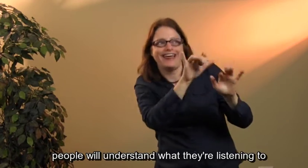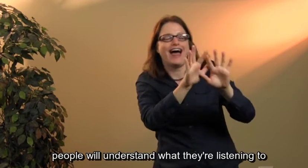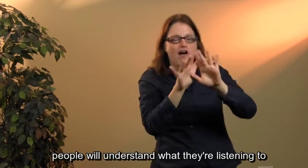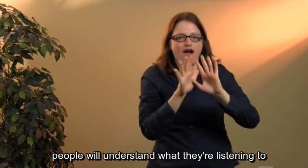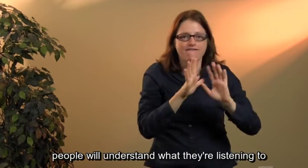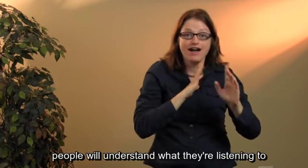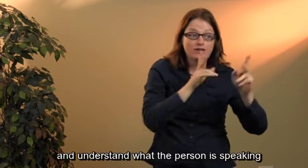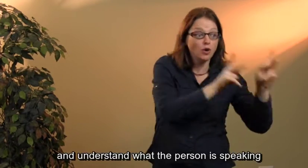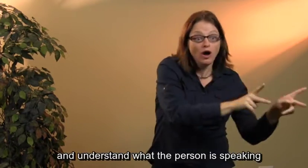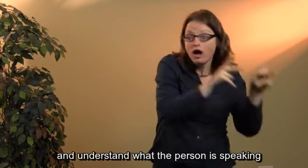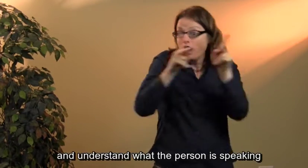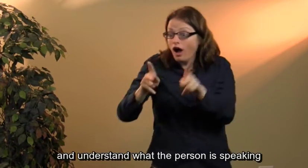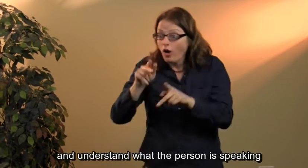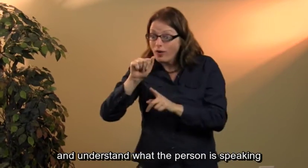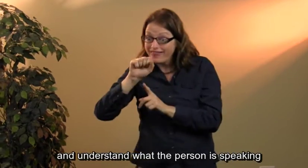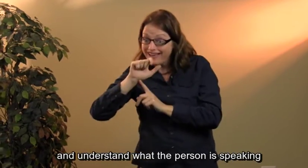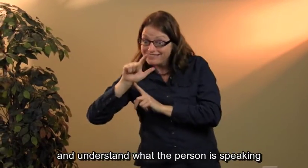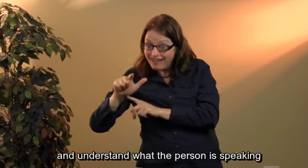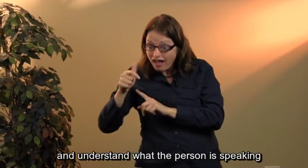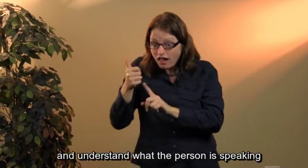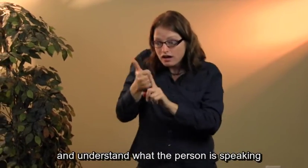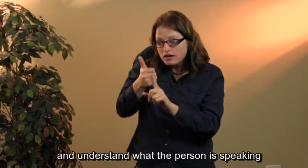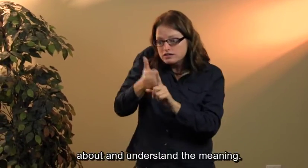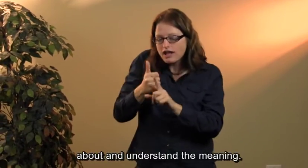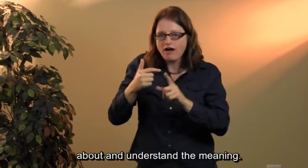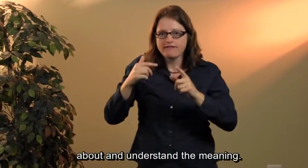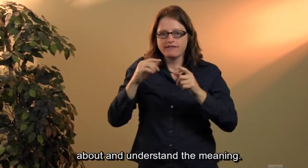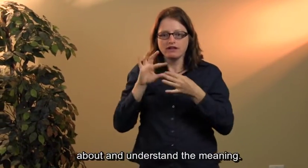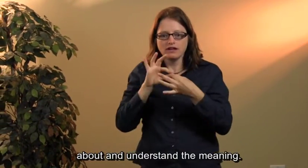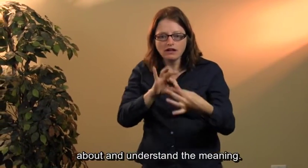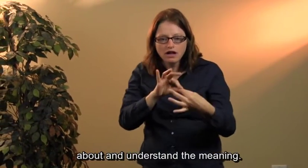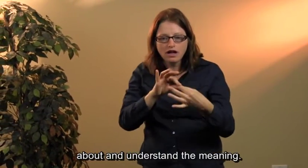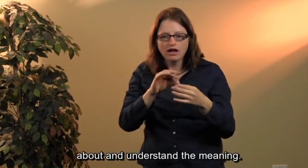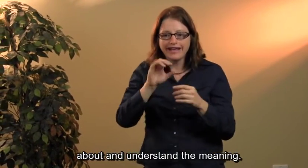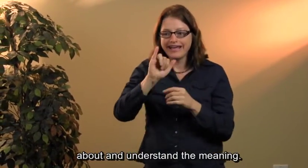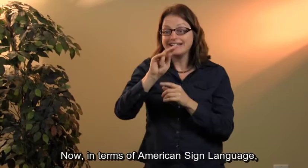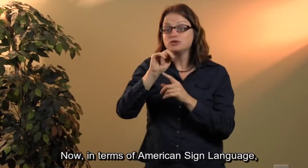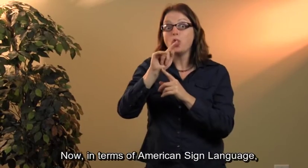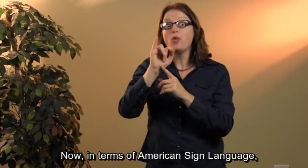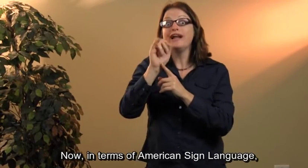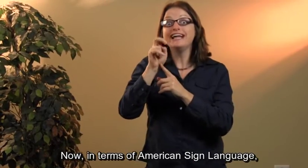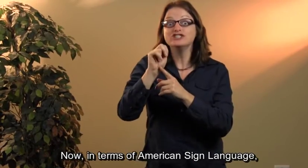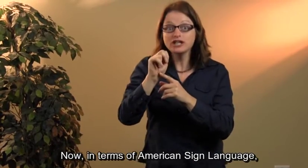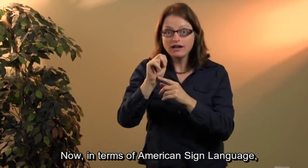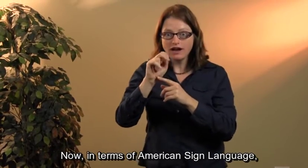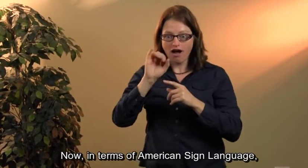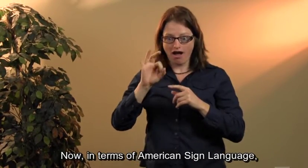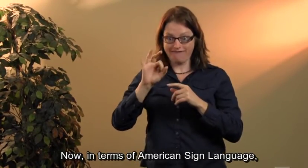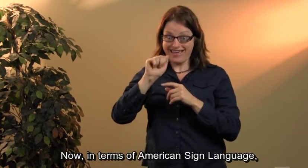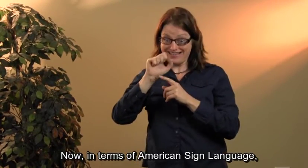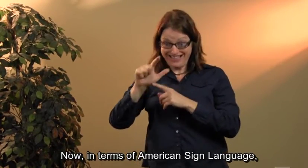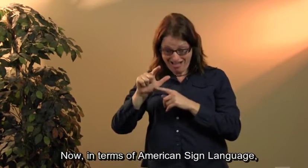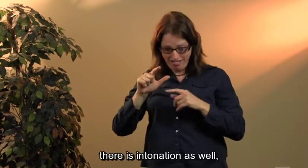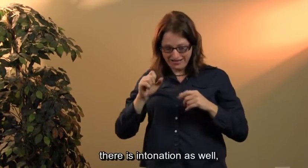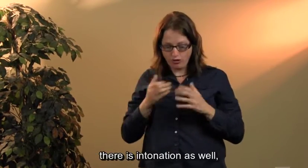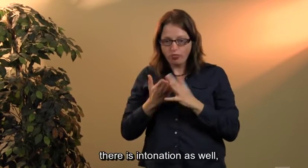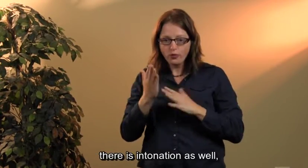they're listening to and understand what the person is speaking about and understand the meaning. Now in terms of American Sign Language, there